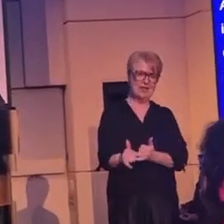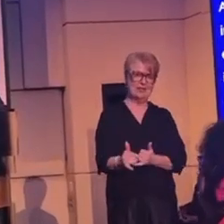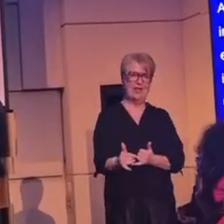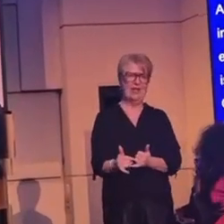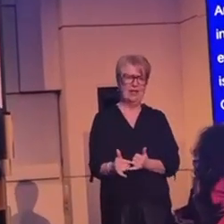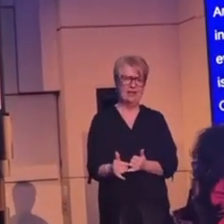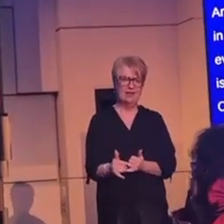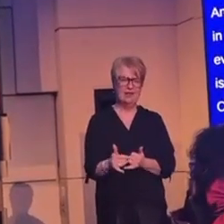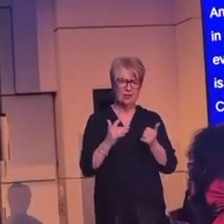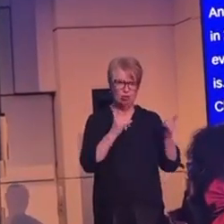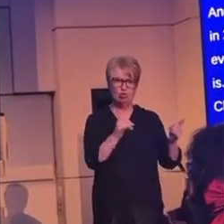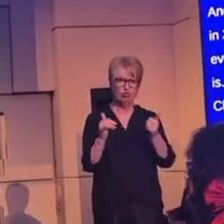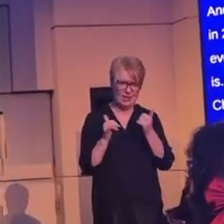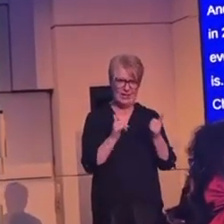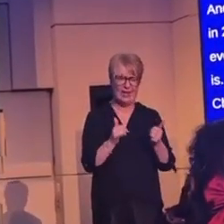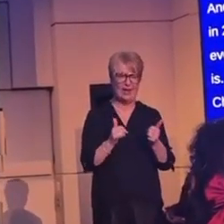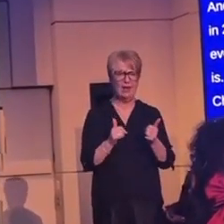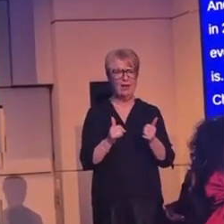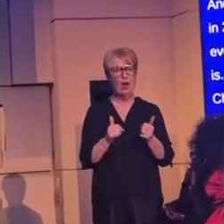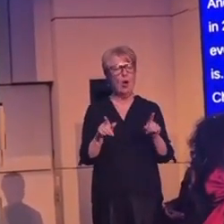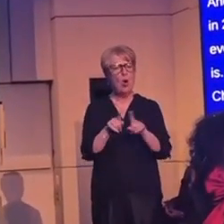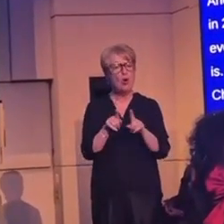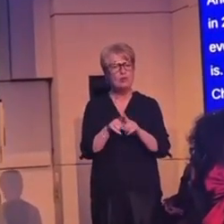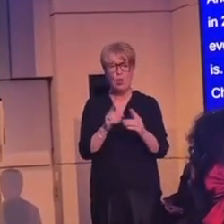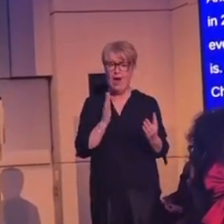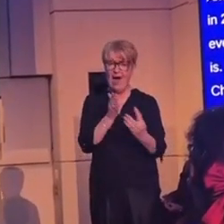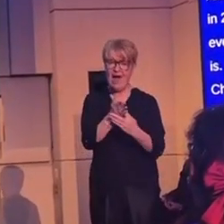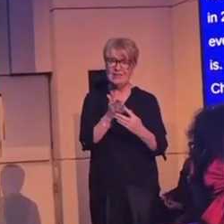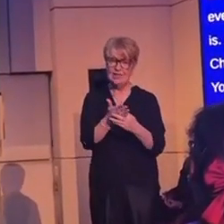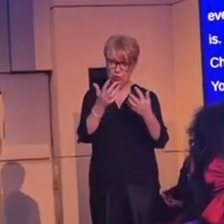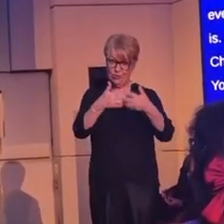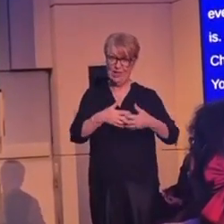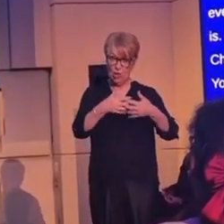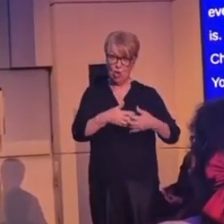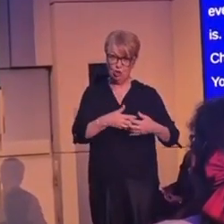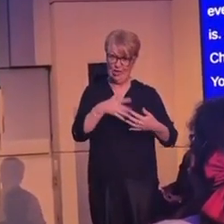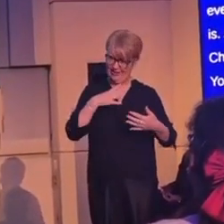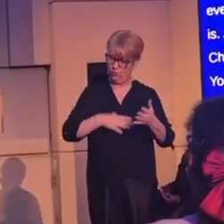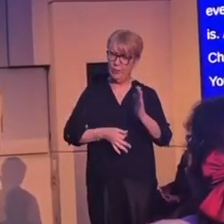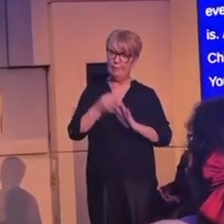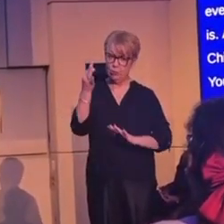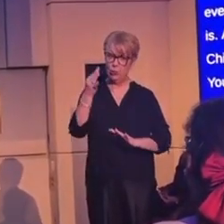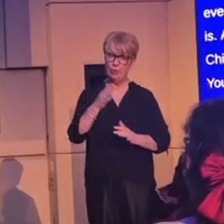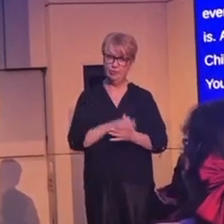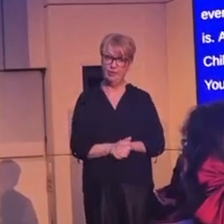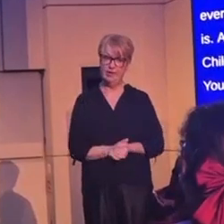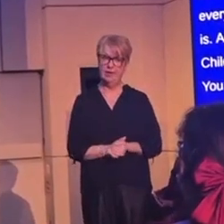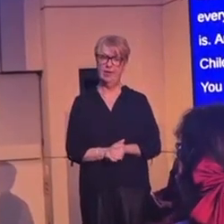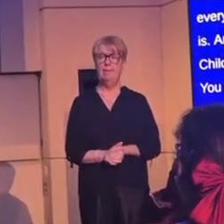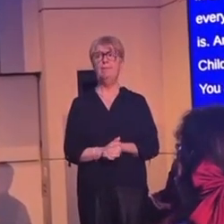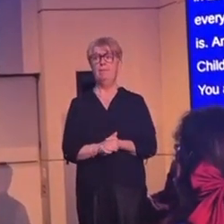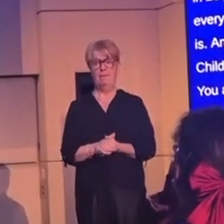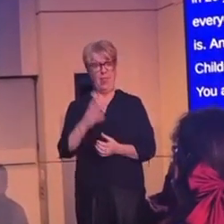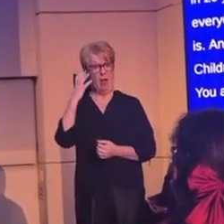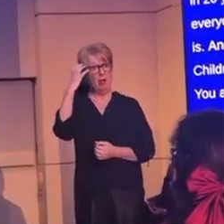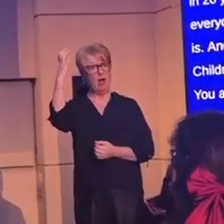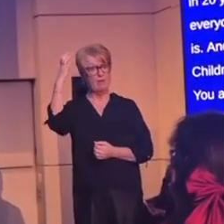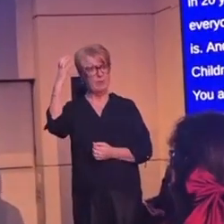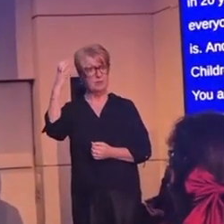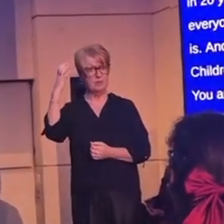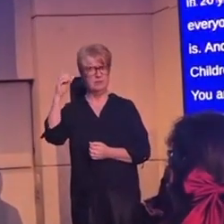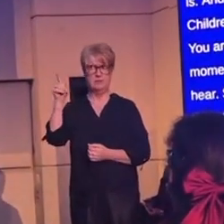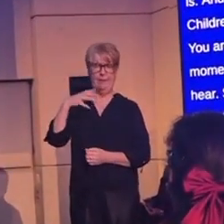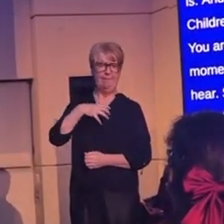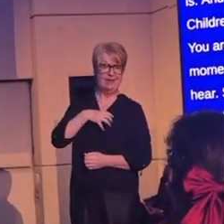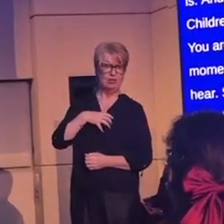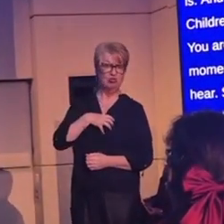and improve access to hearing technologies. With the governmental ministries and departments, we